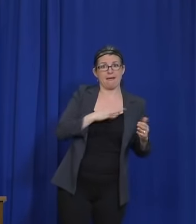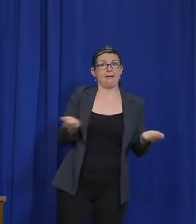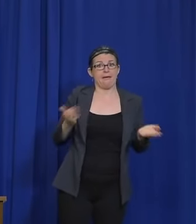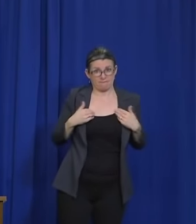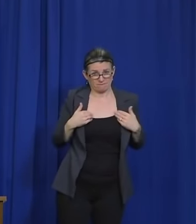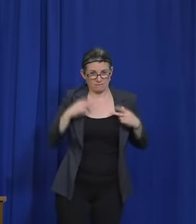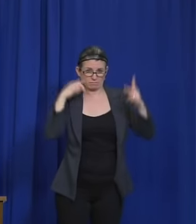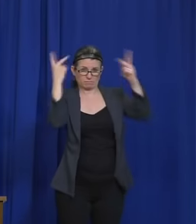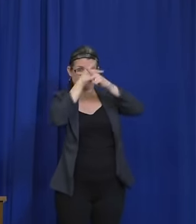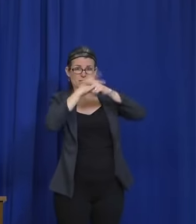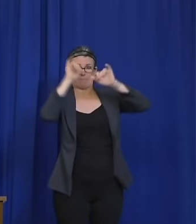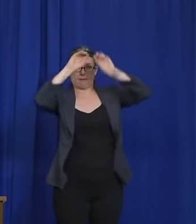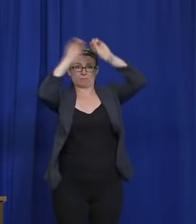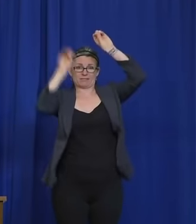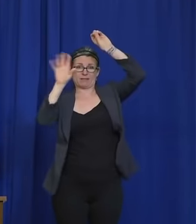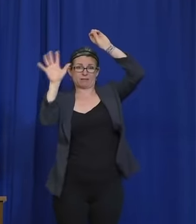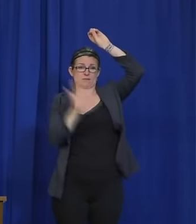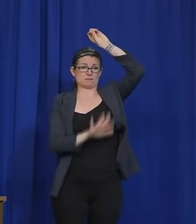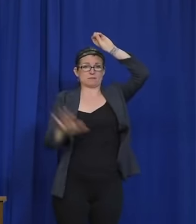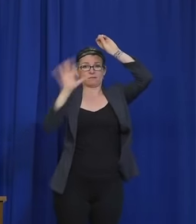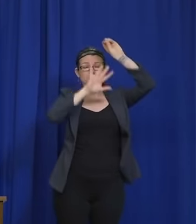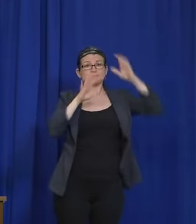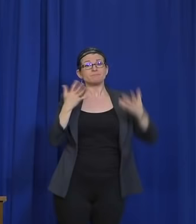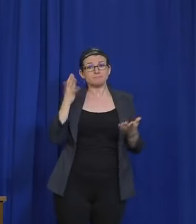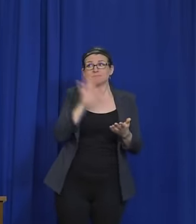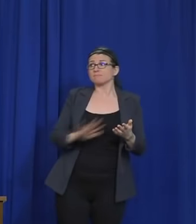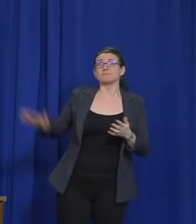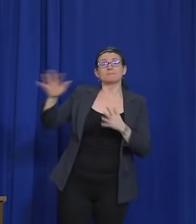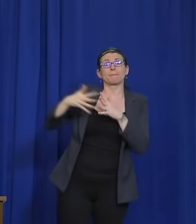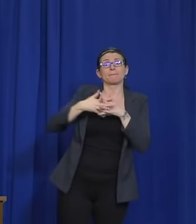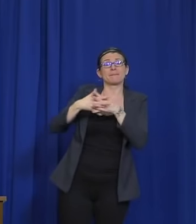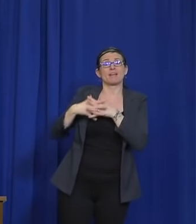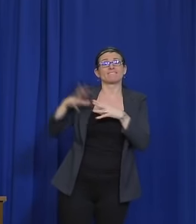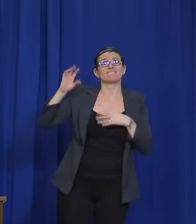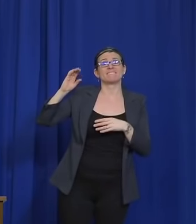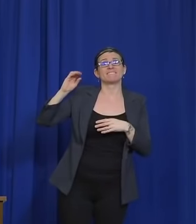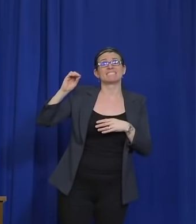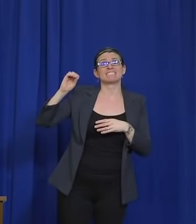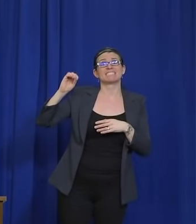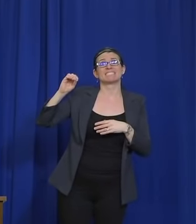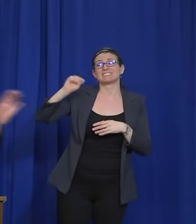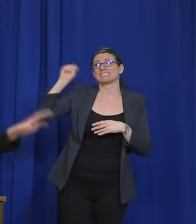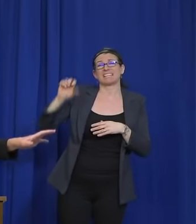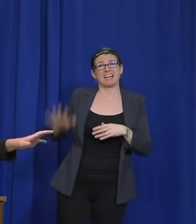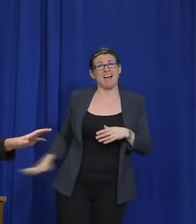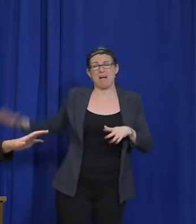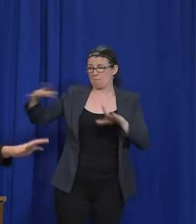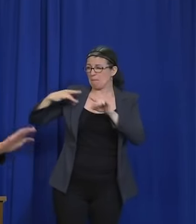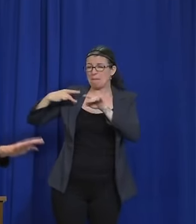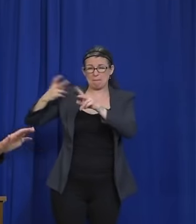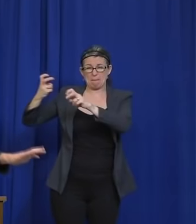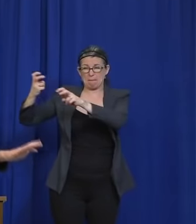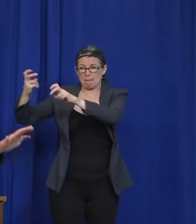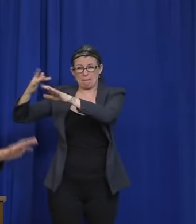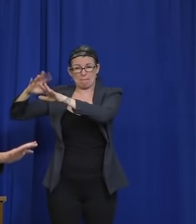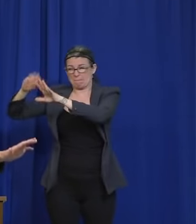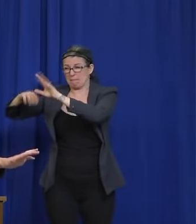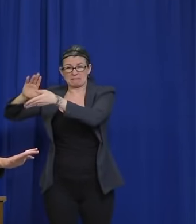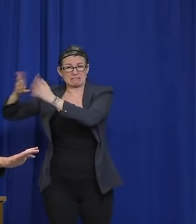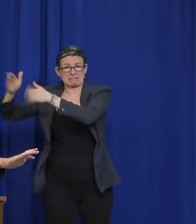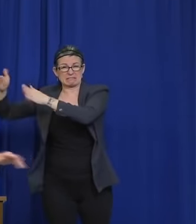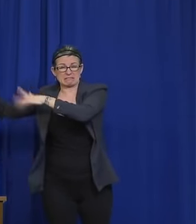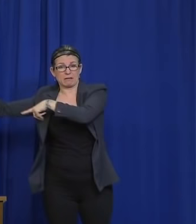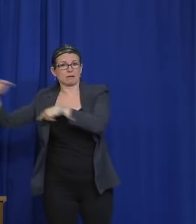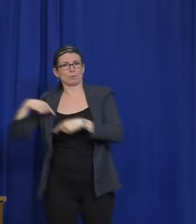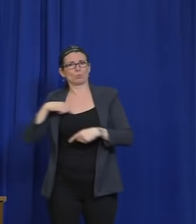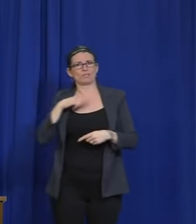states in terms of our death rate per capita last week, whereas when you look at our overall death rate, that was the COVID-specific death rate